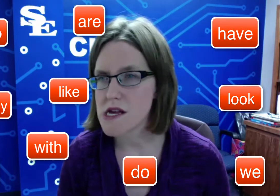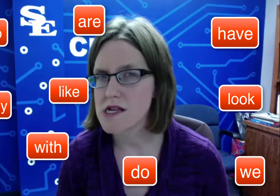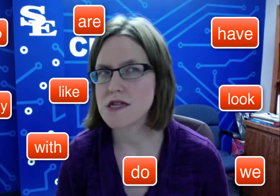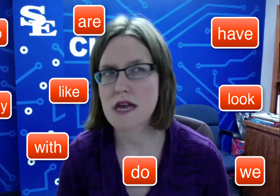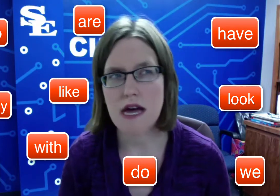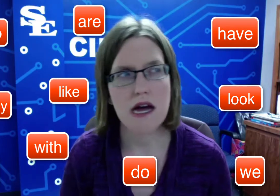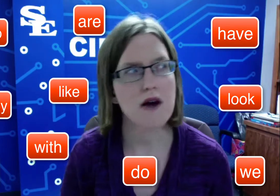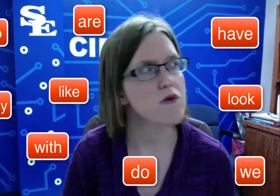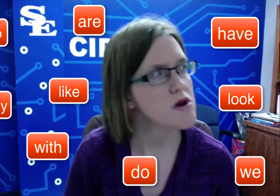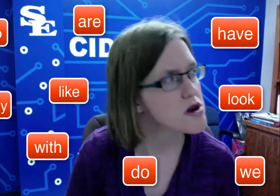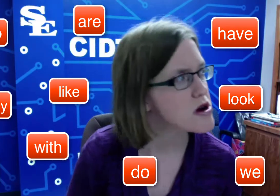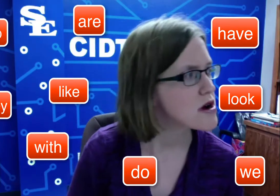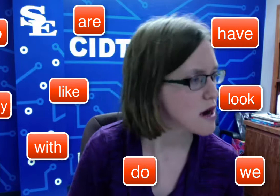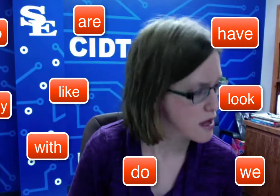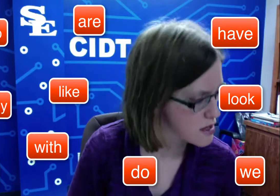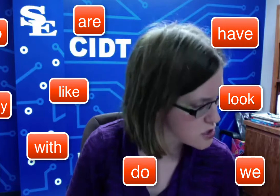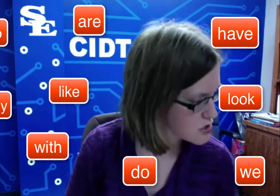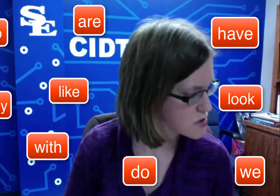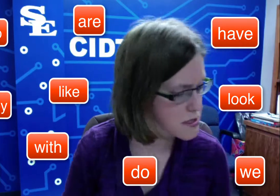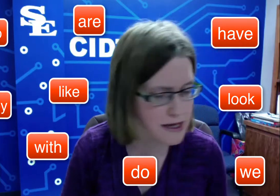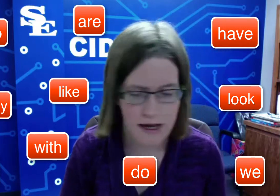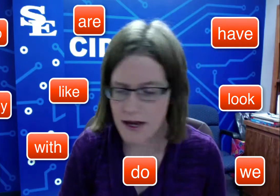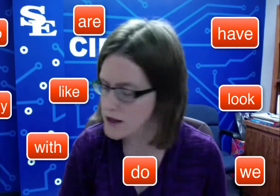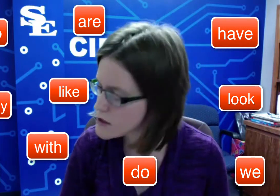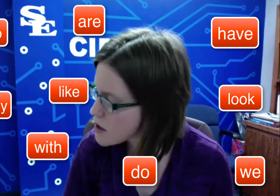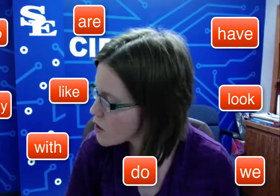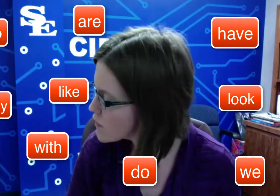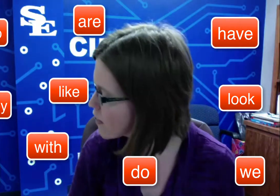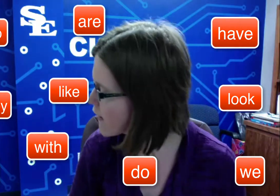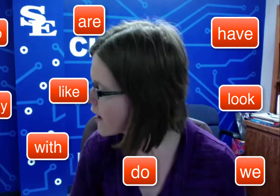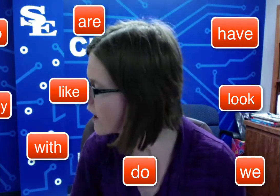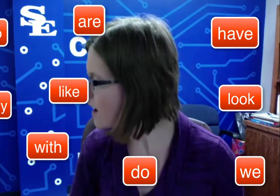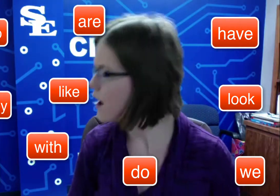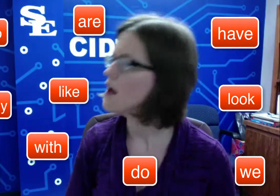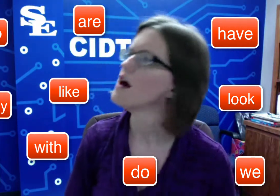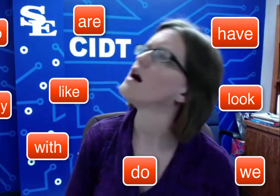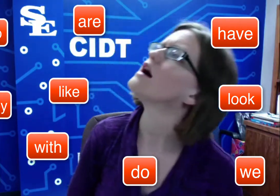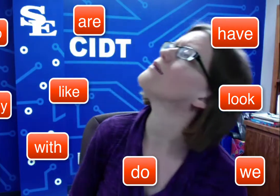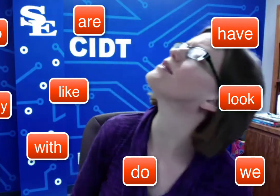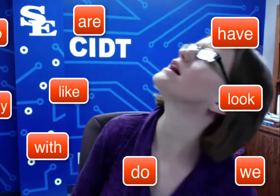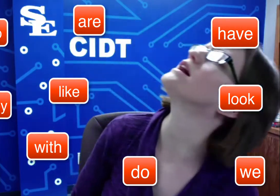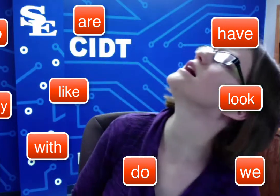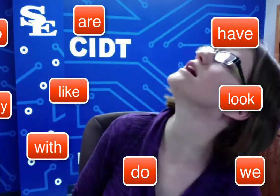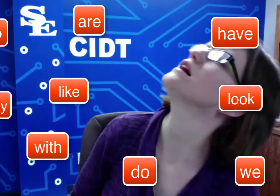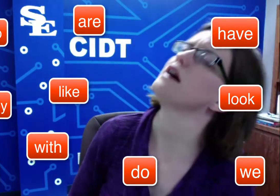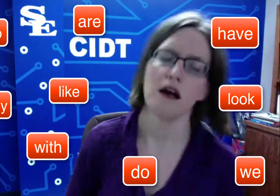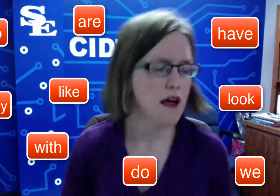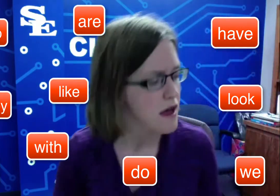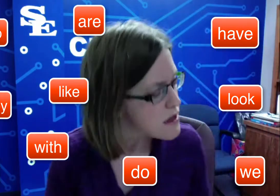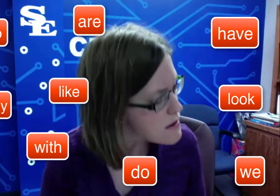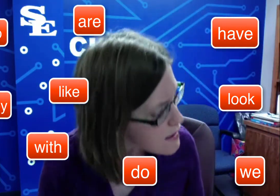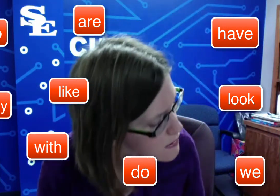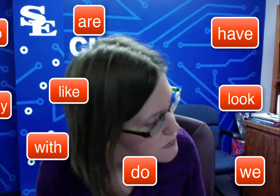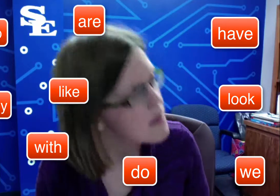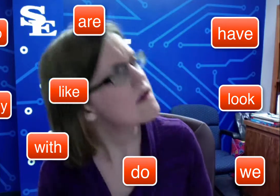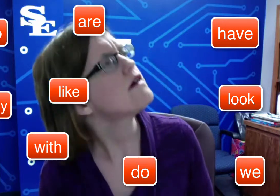is that word? See it? Over there? Up there? Down there?